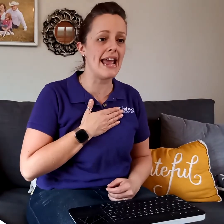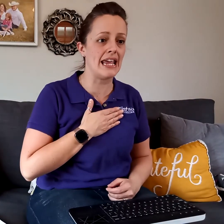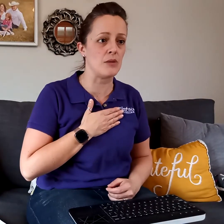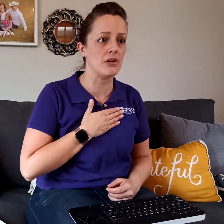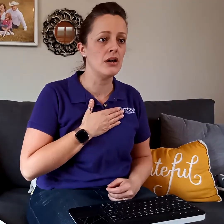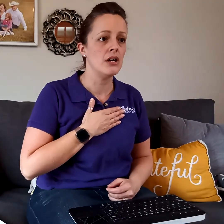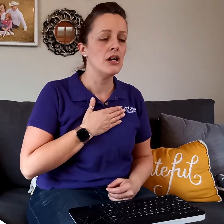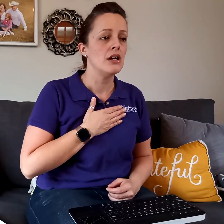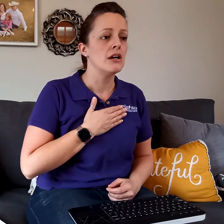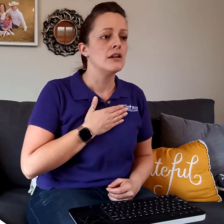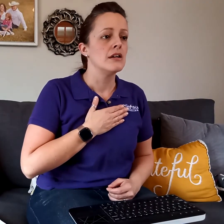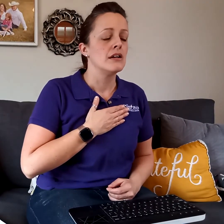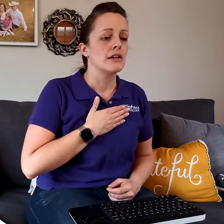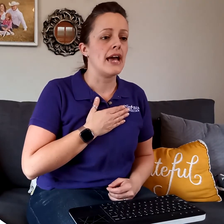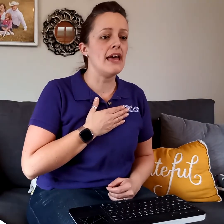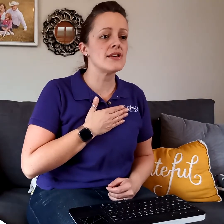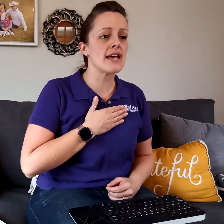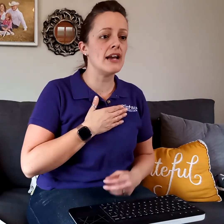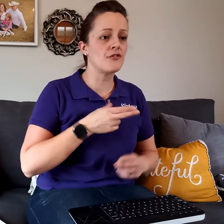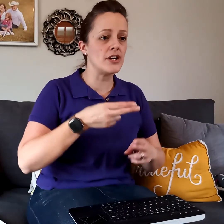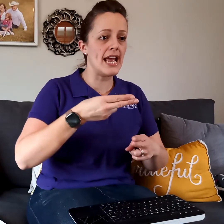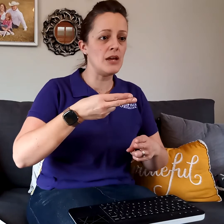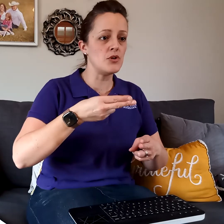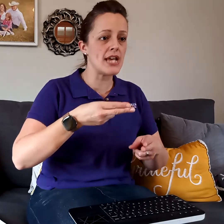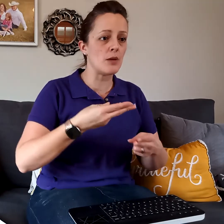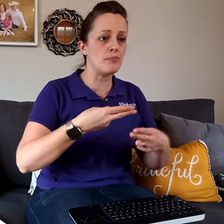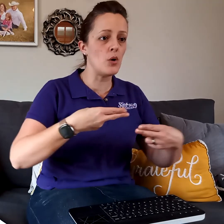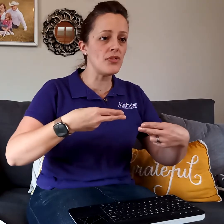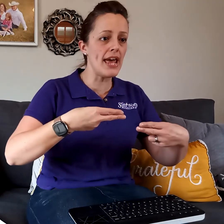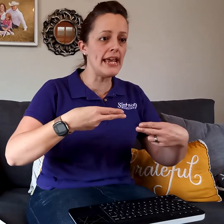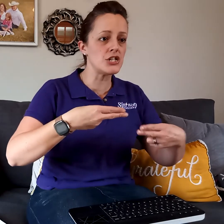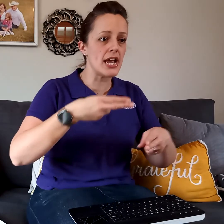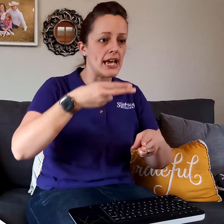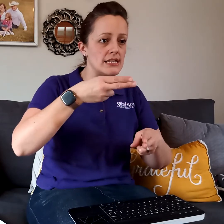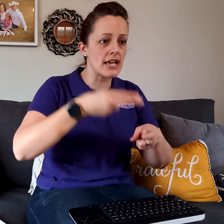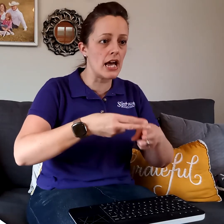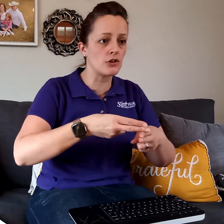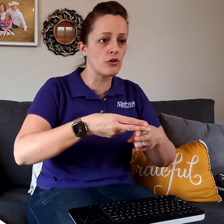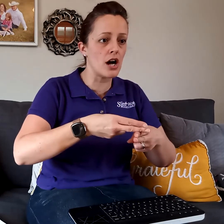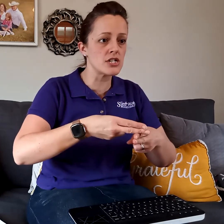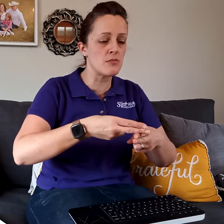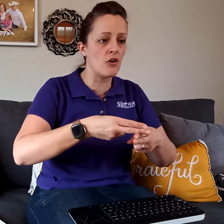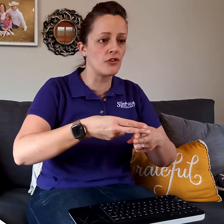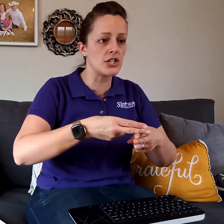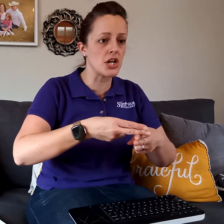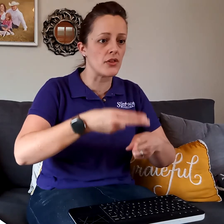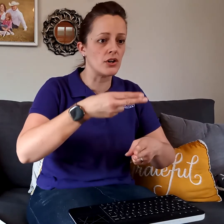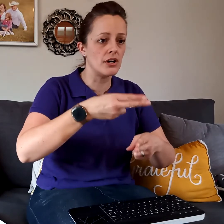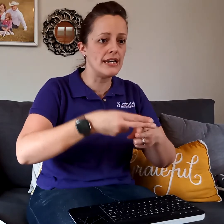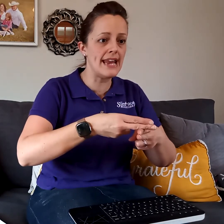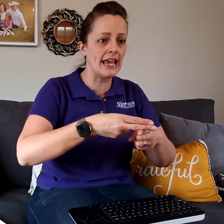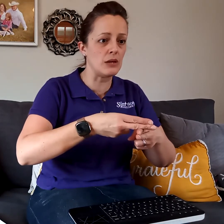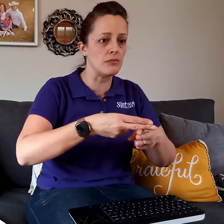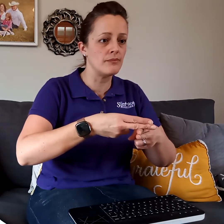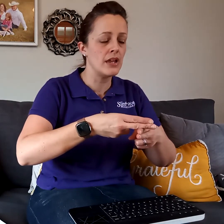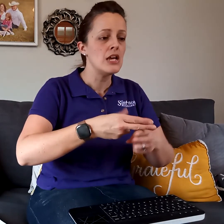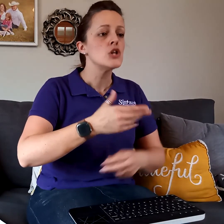name. Okay, the sign for name, you take both H hands and cross them over each other. Name. So you would